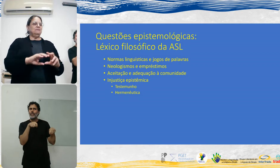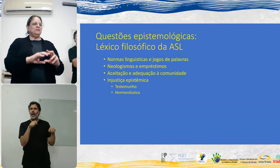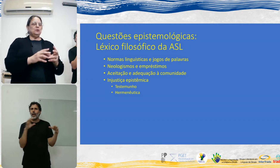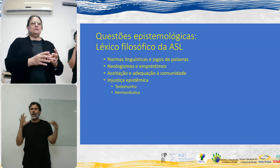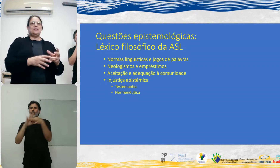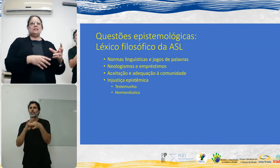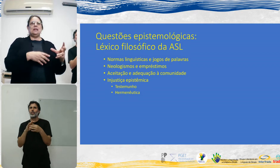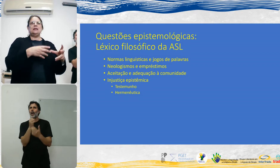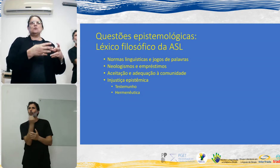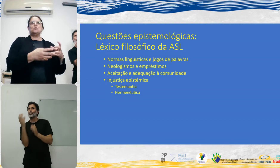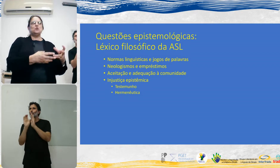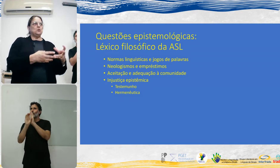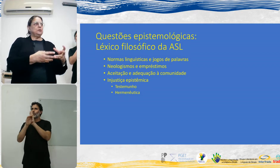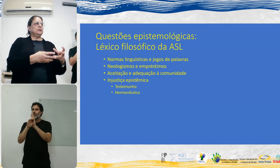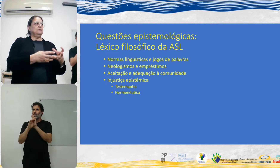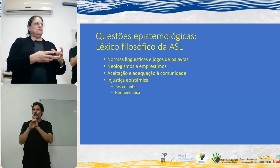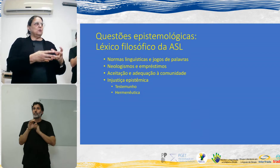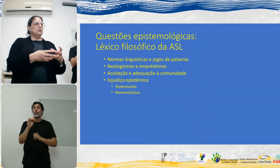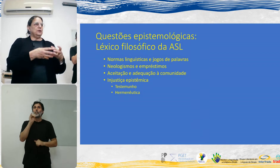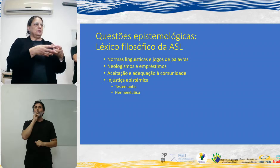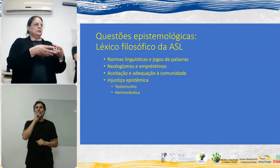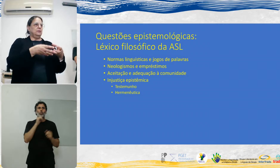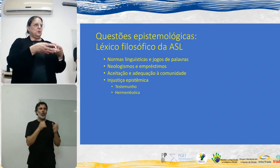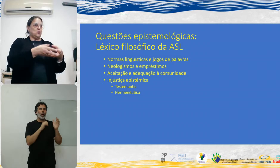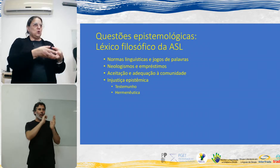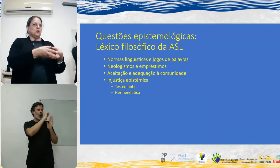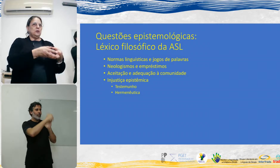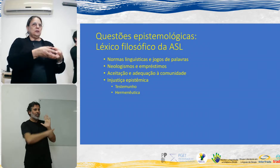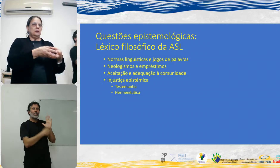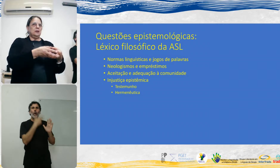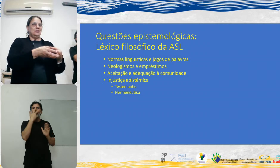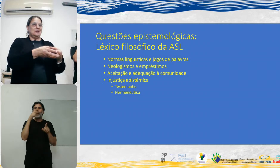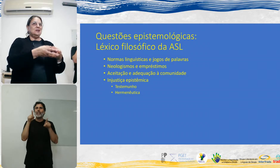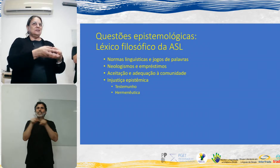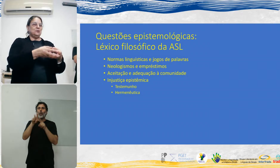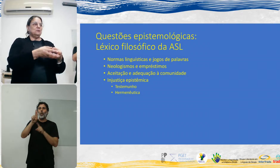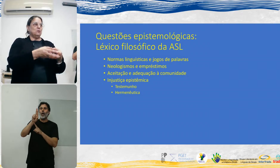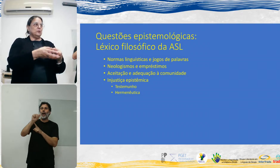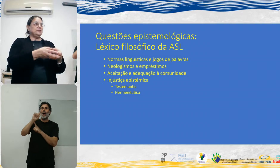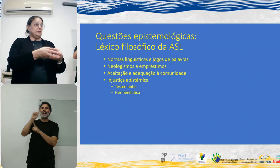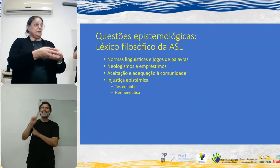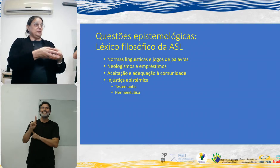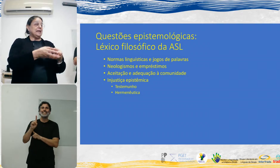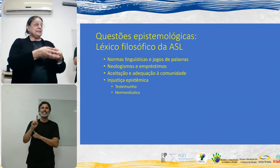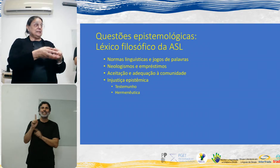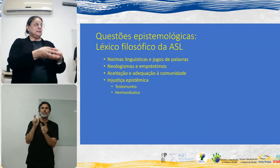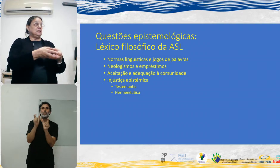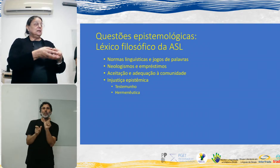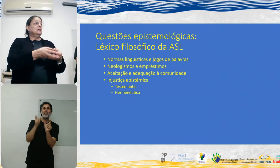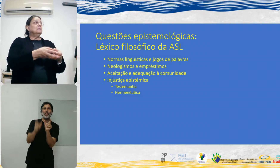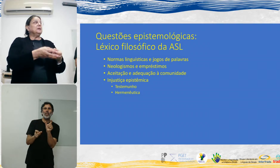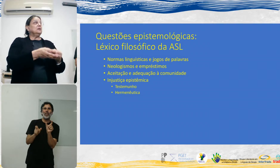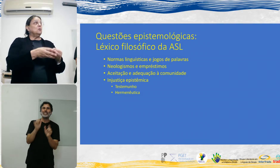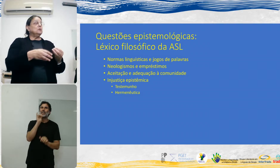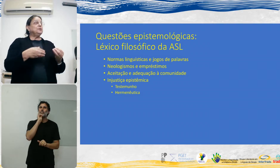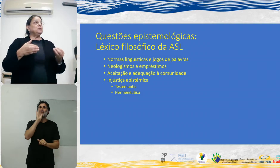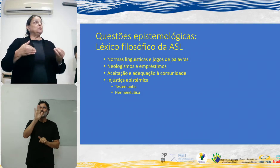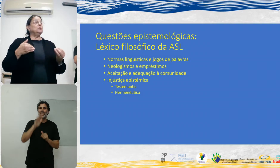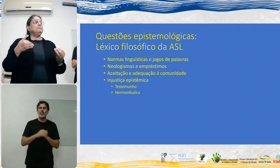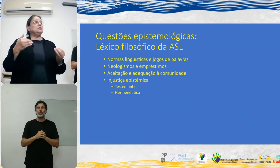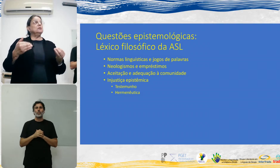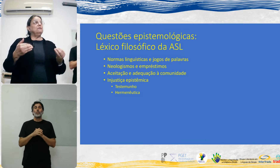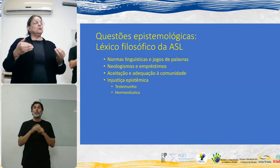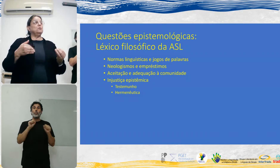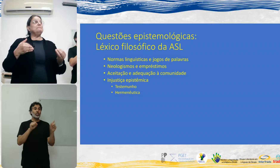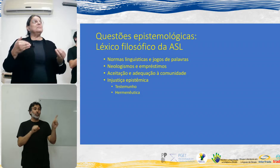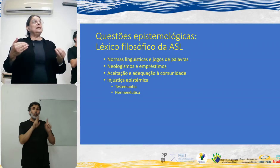it serves as like a root for the word and the cluster of words that are connected. But it also will